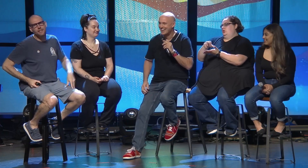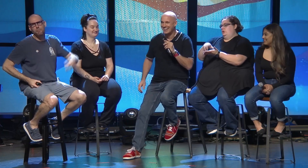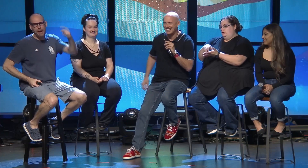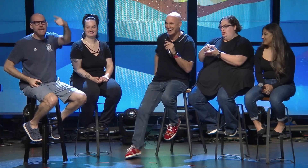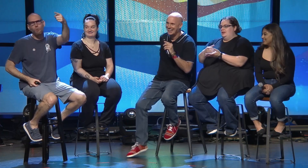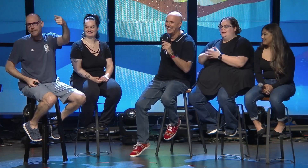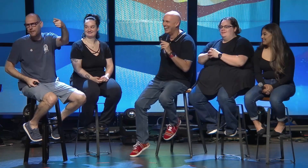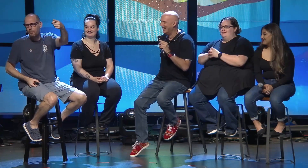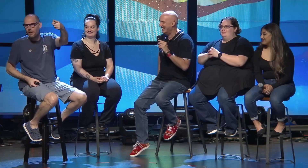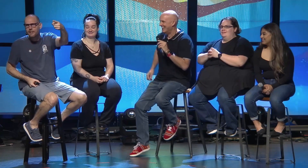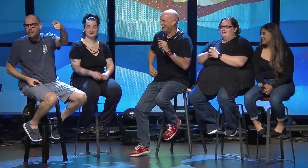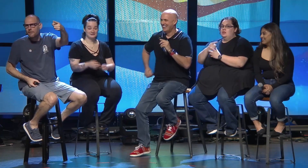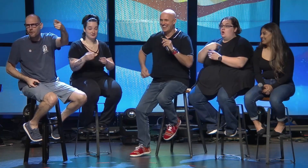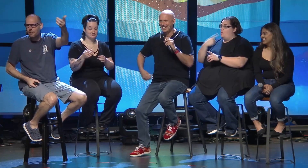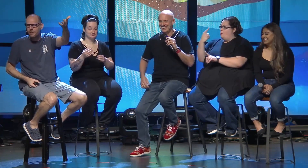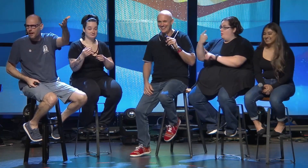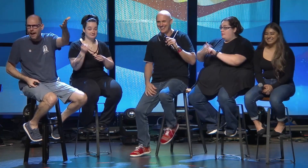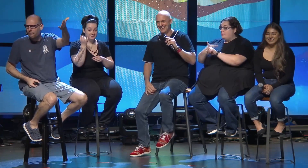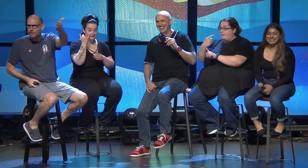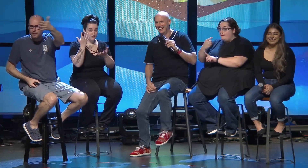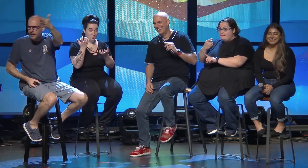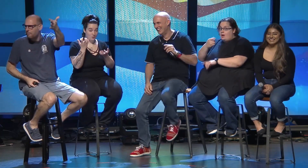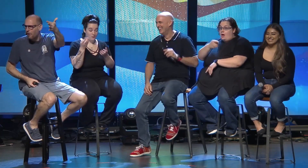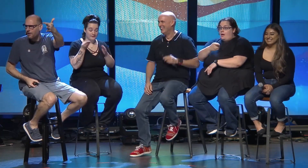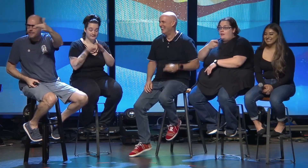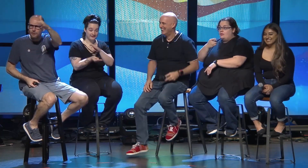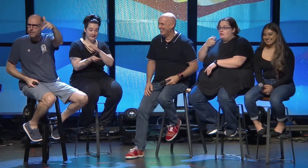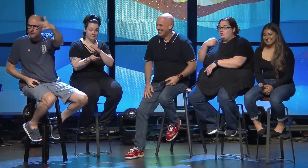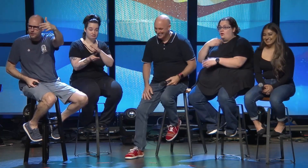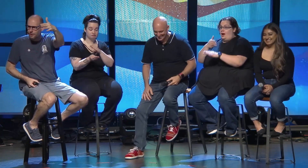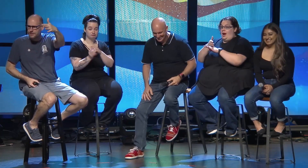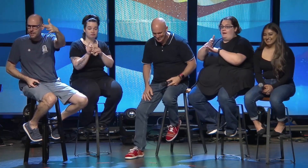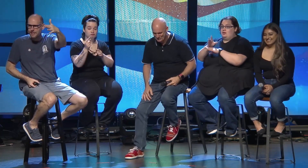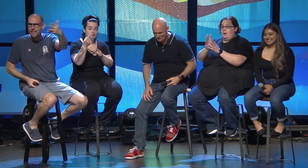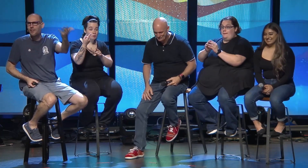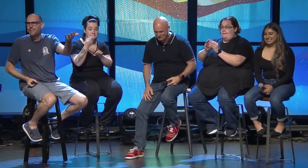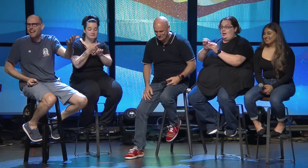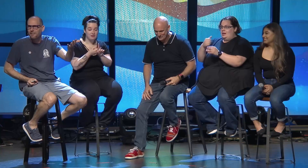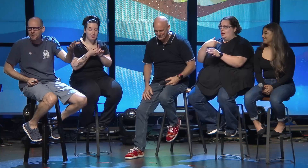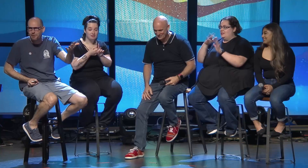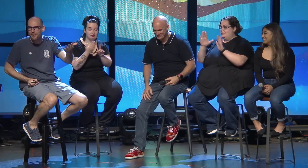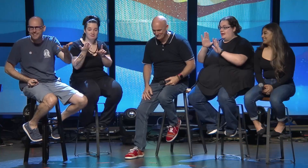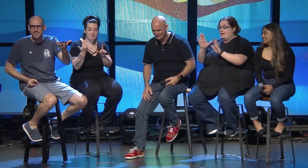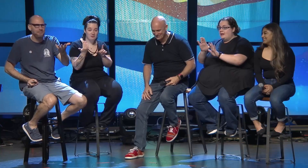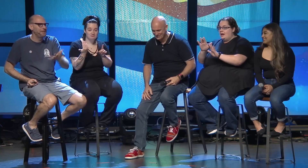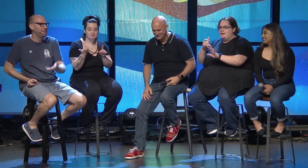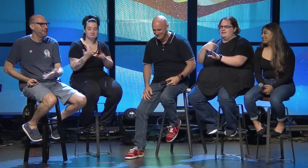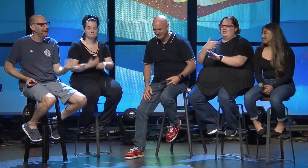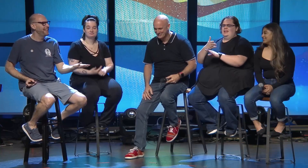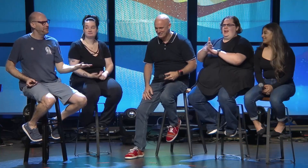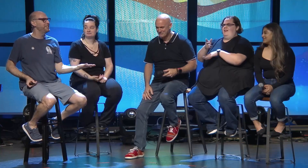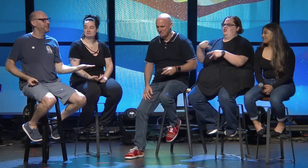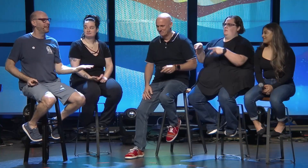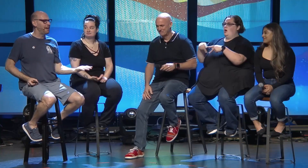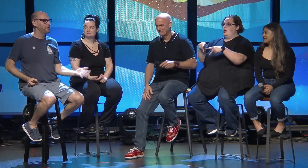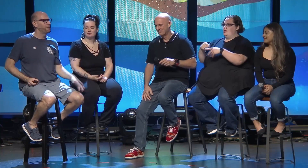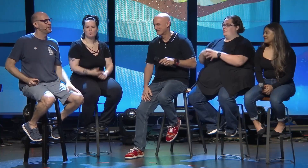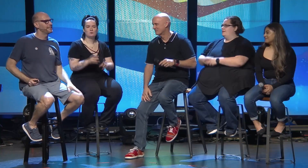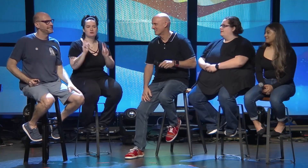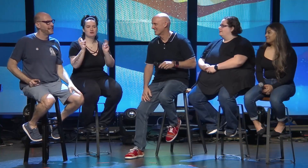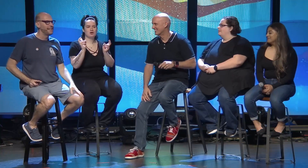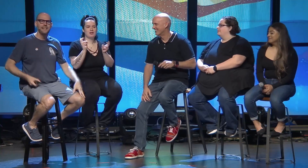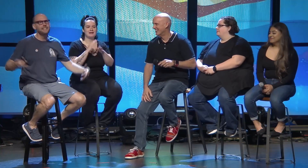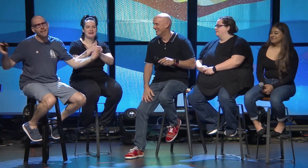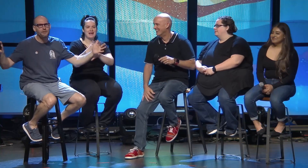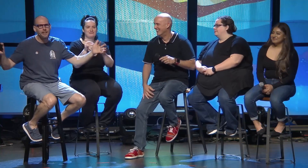busy to bake once a month for the after party that we do on Sundays, I call it an after party. It's called Meet and Mingle. We should call it after